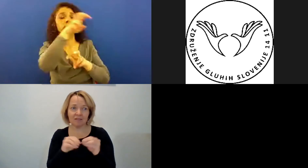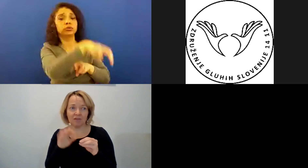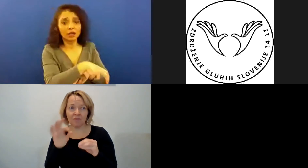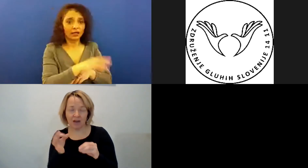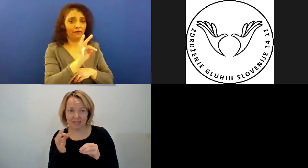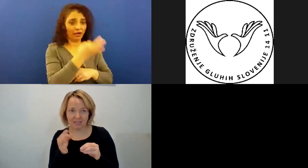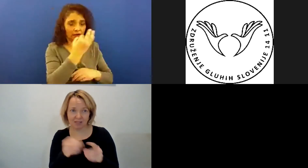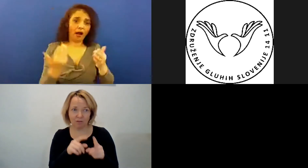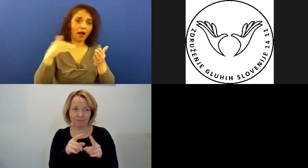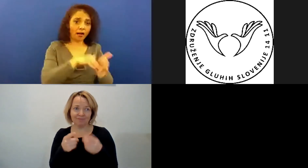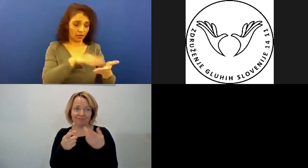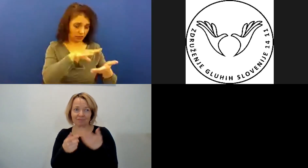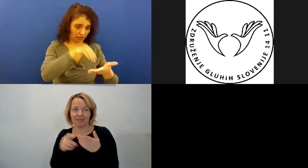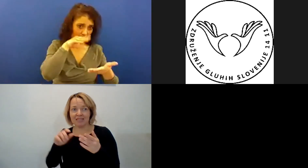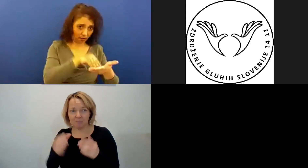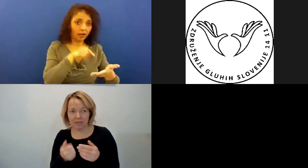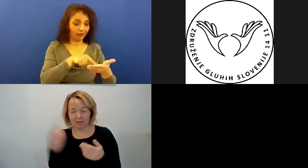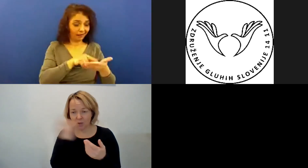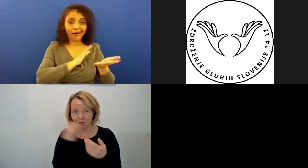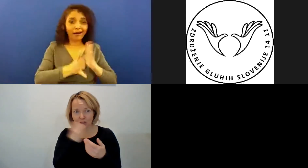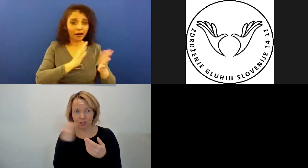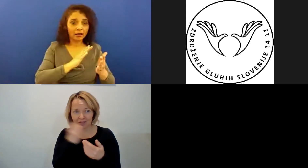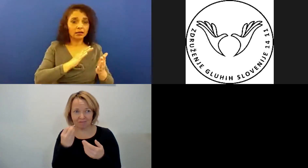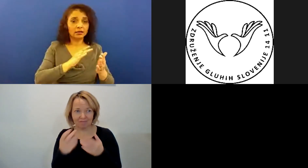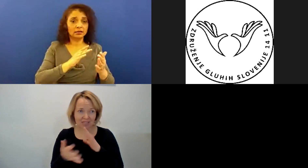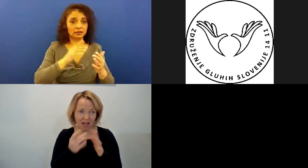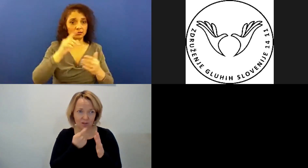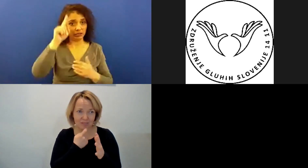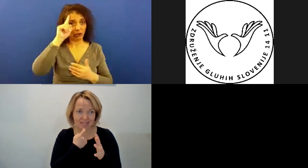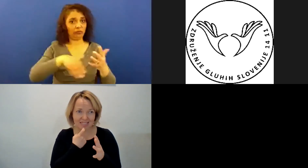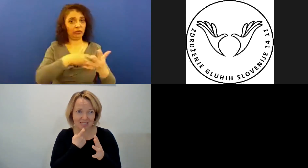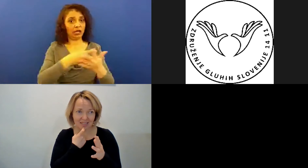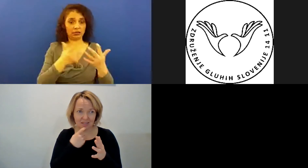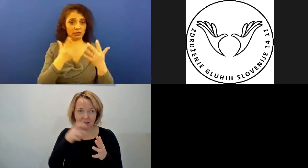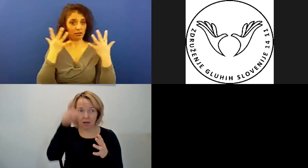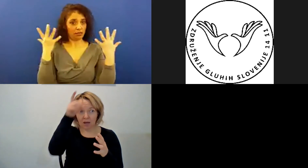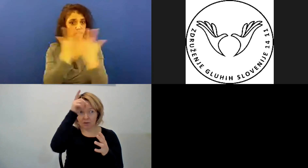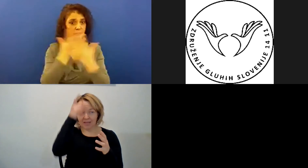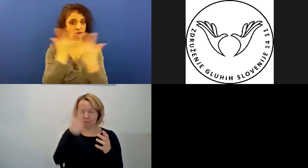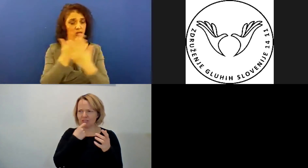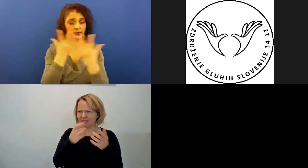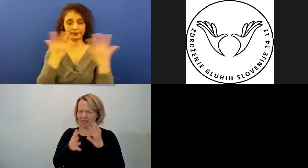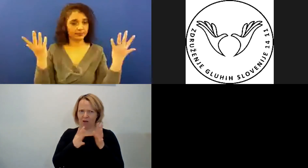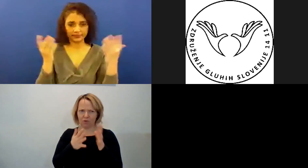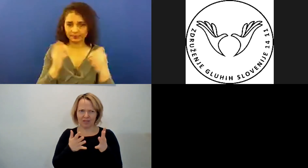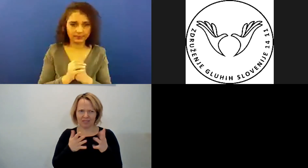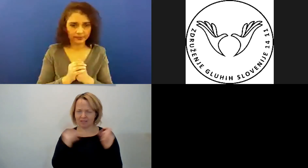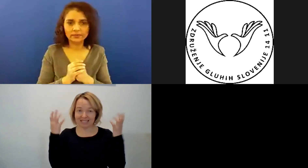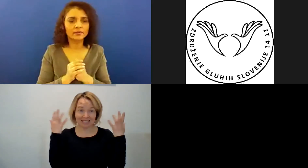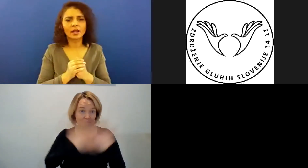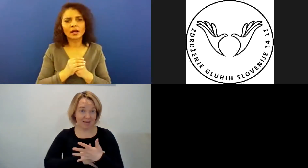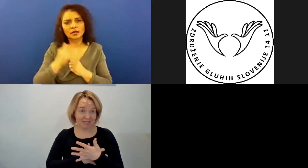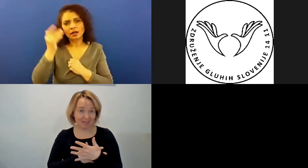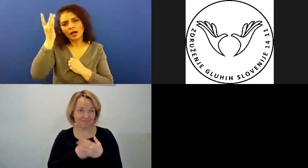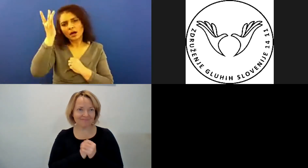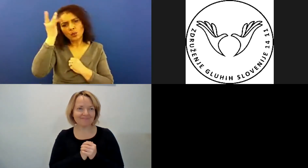in Germany, learn a bit of German, were thrown out of the country, had yet to learn